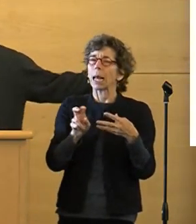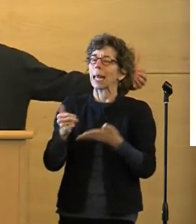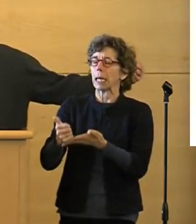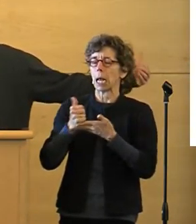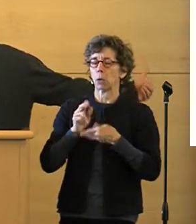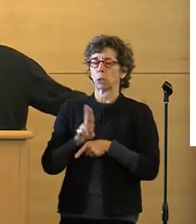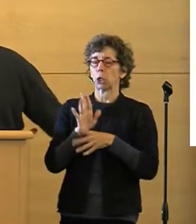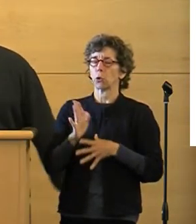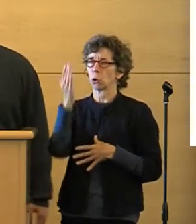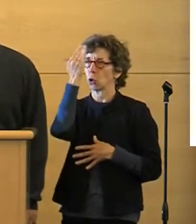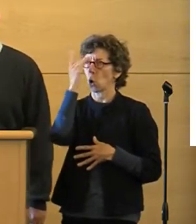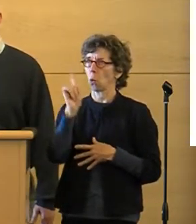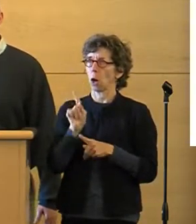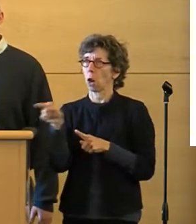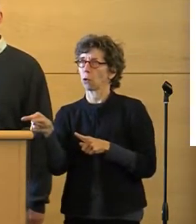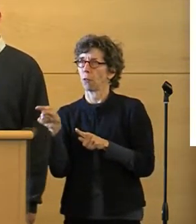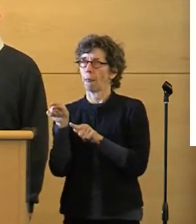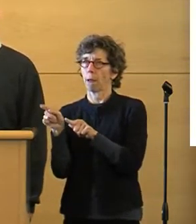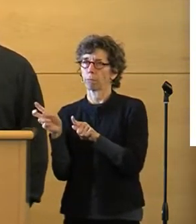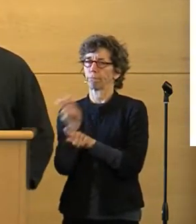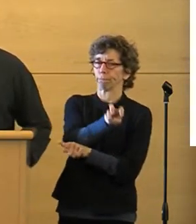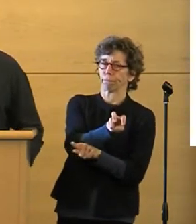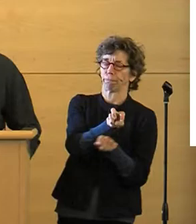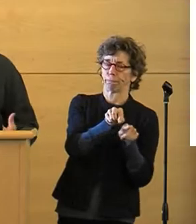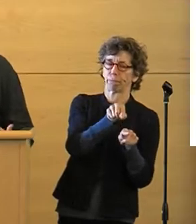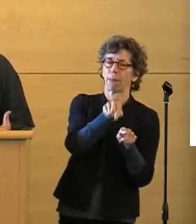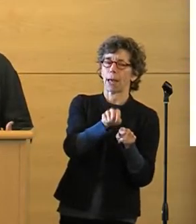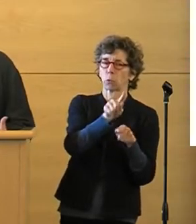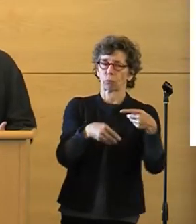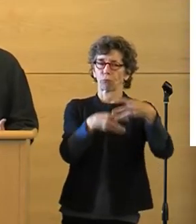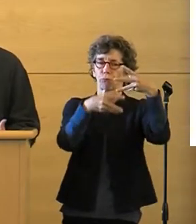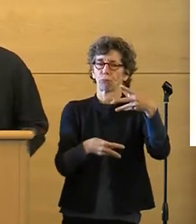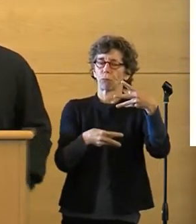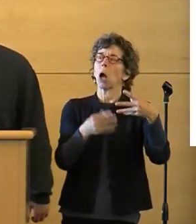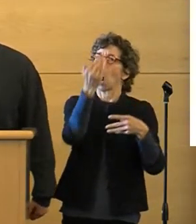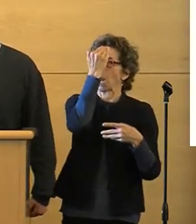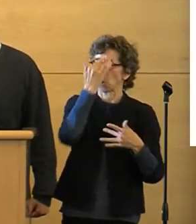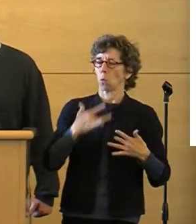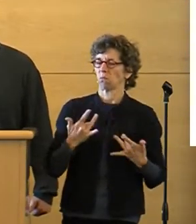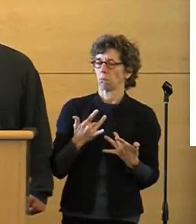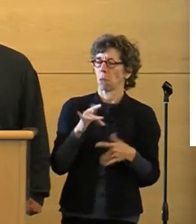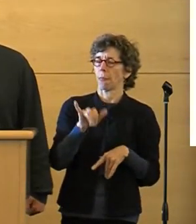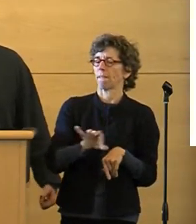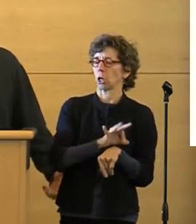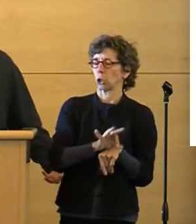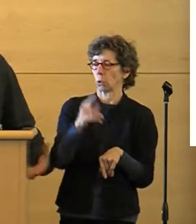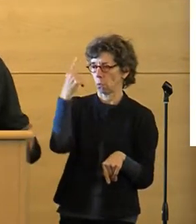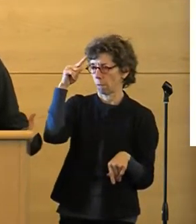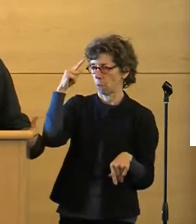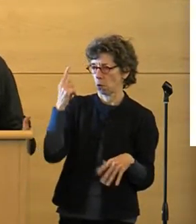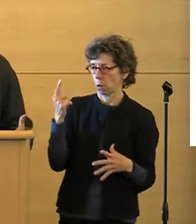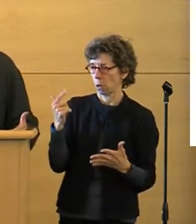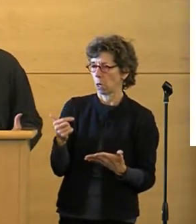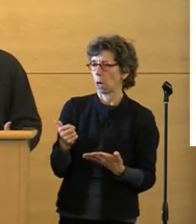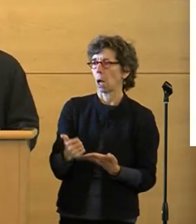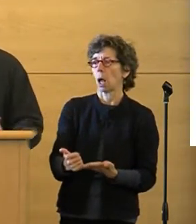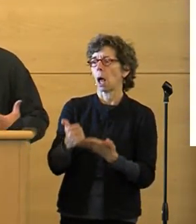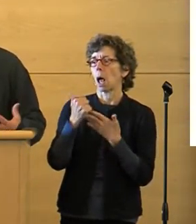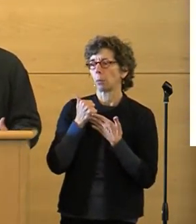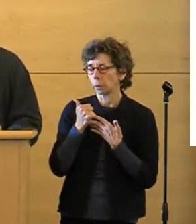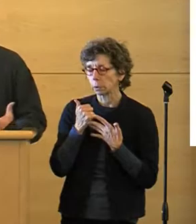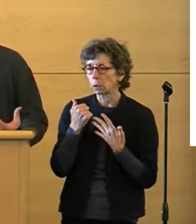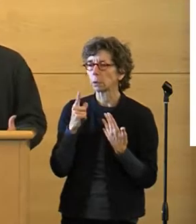page. If you've got a menu, add role equals navigation. And that communicates that this is the navigation region, this is